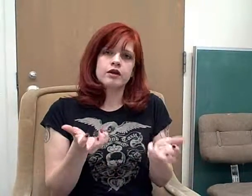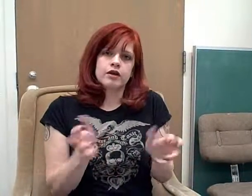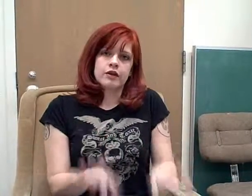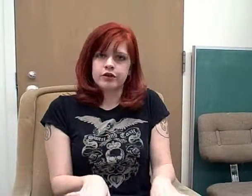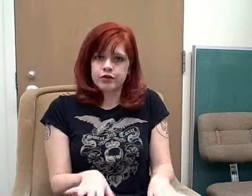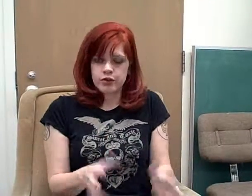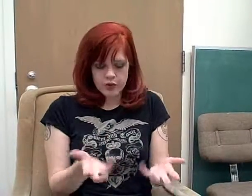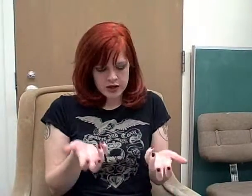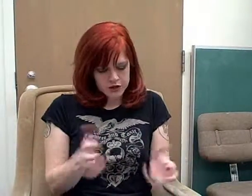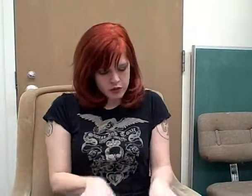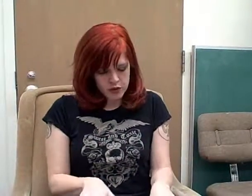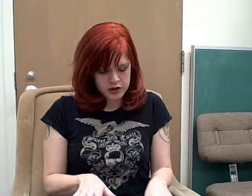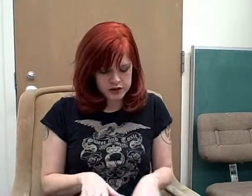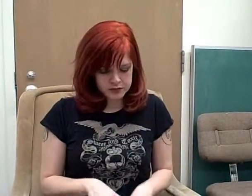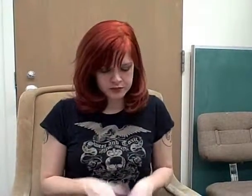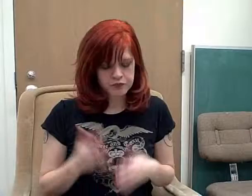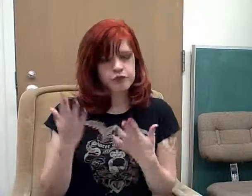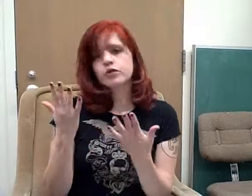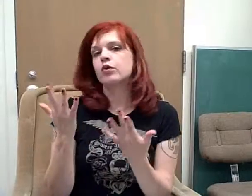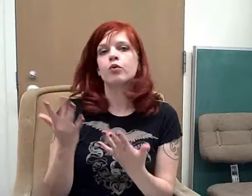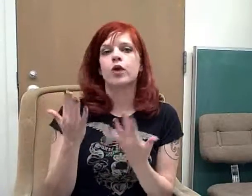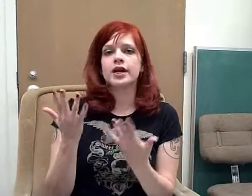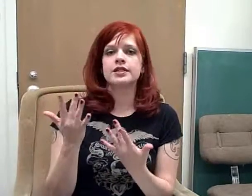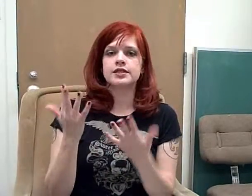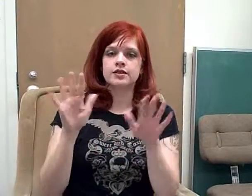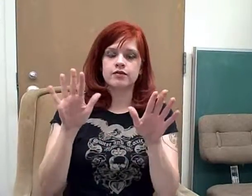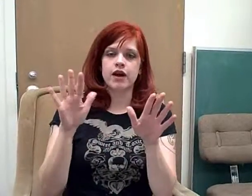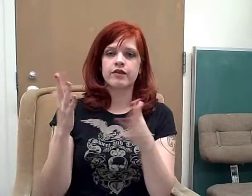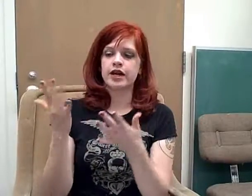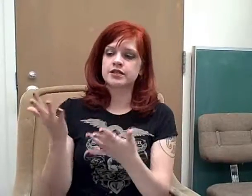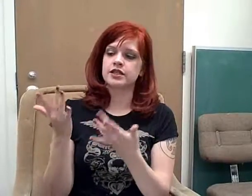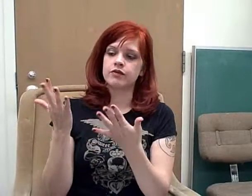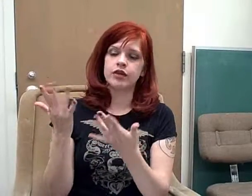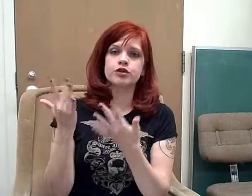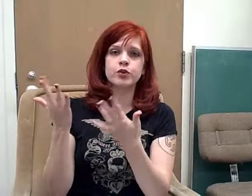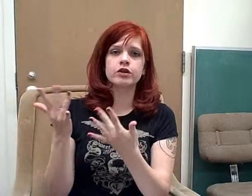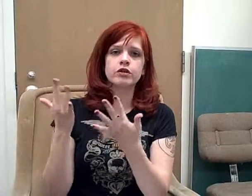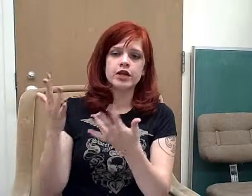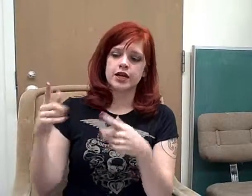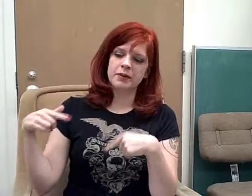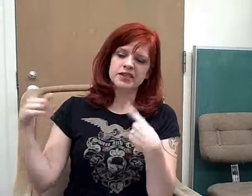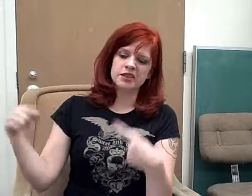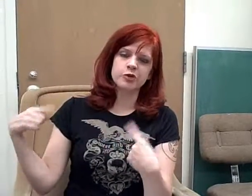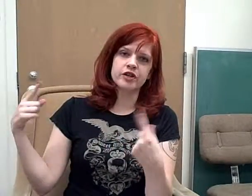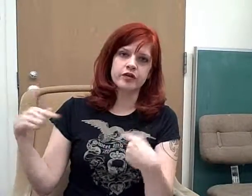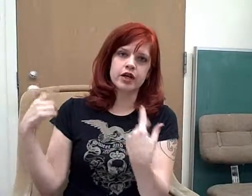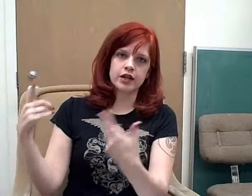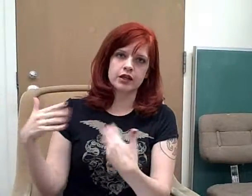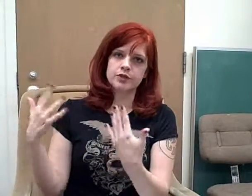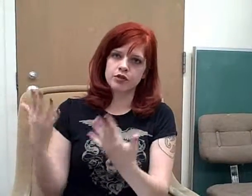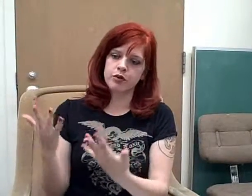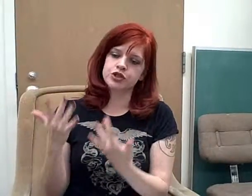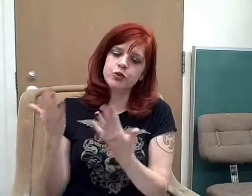and then you throw it away. Don't want. Wait, 5 hands, and the fingers wiggle, and it makes a little bit of an elliptical motion.